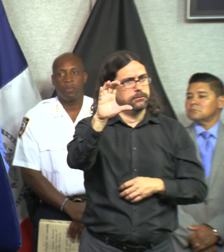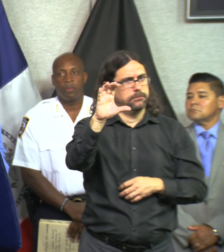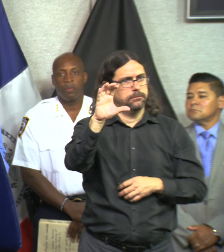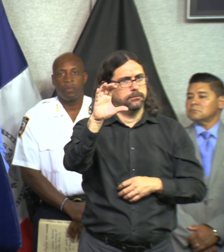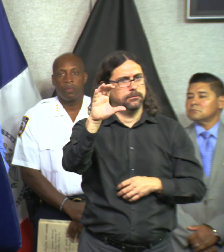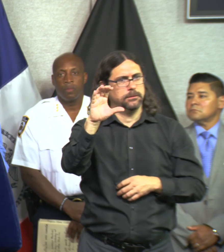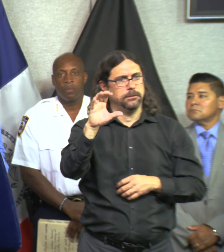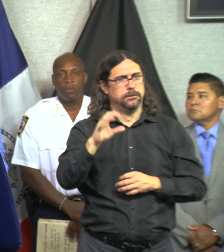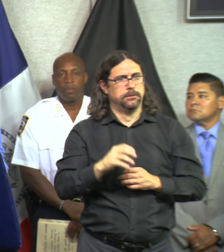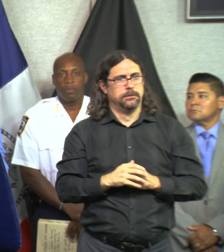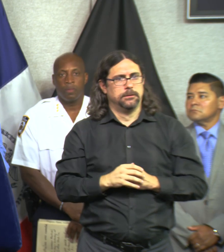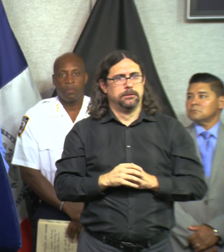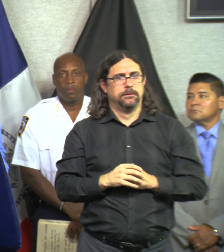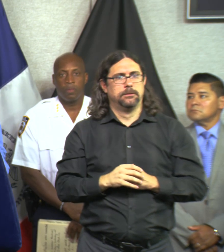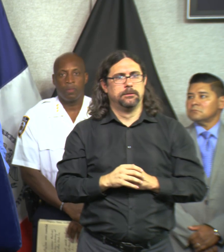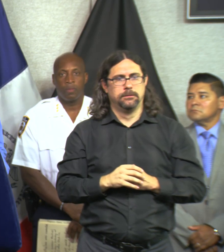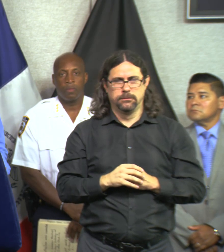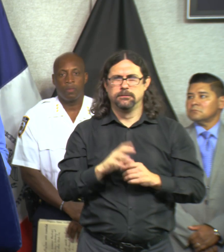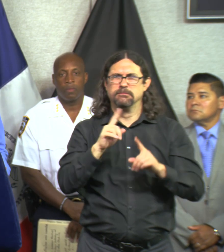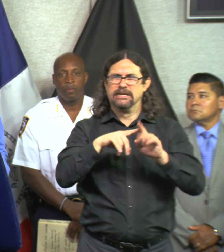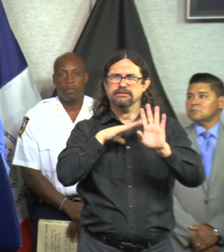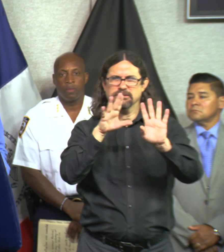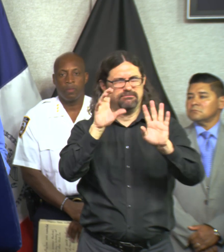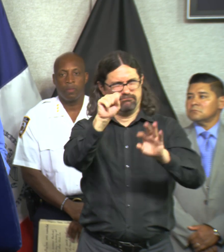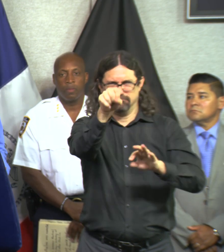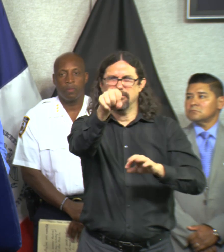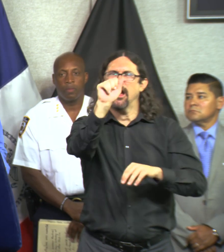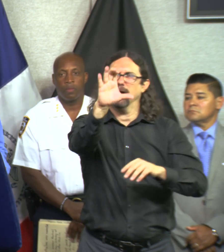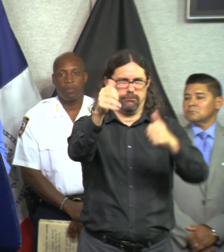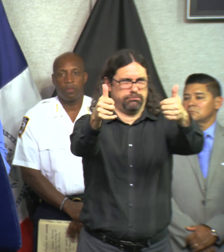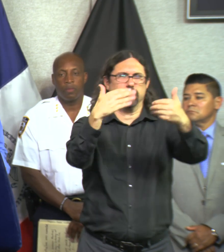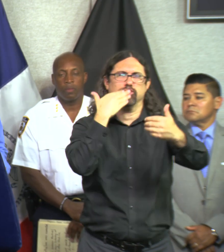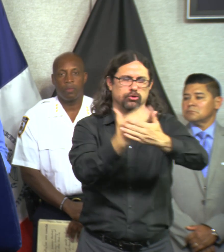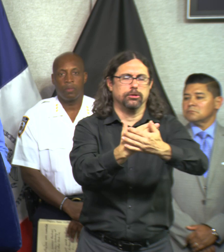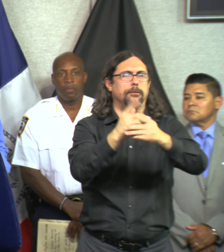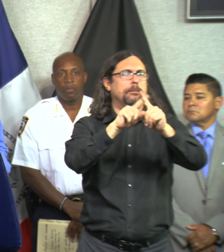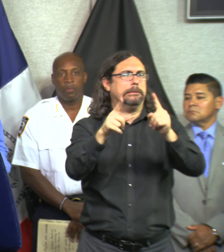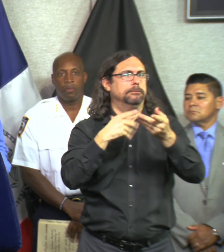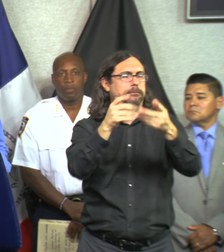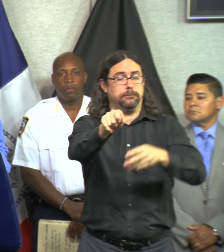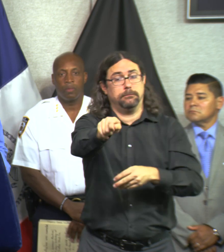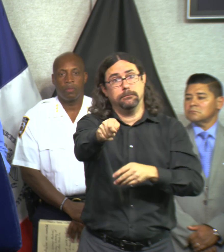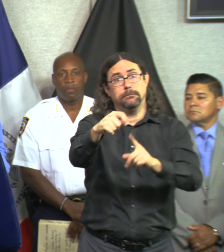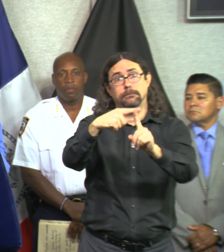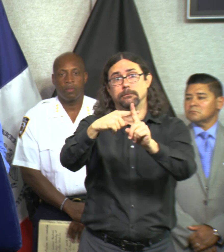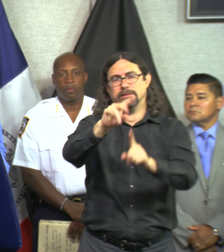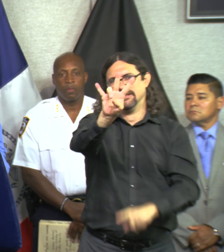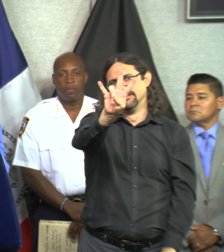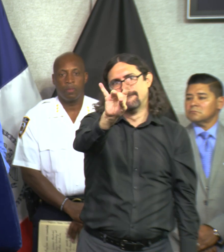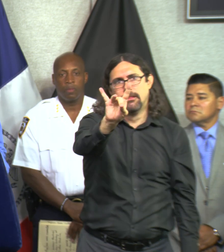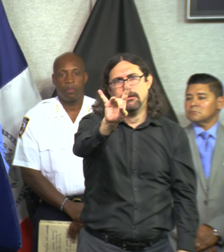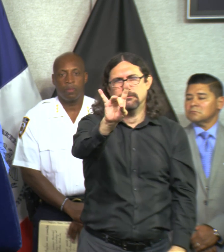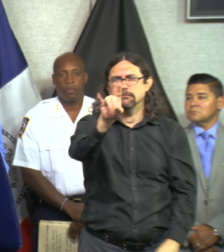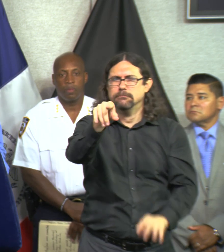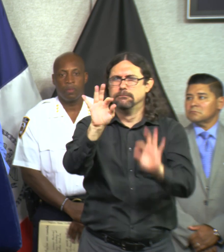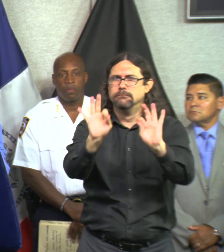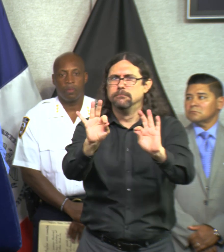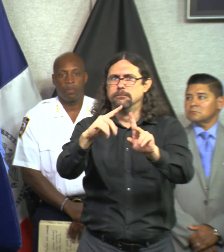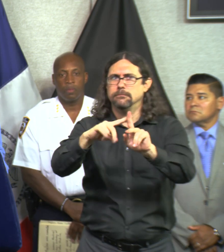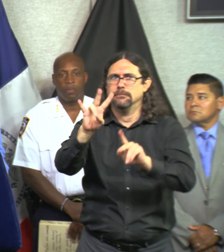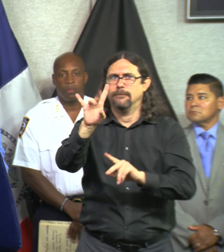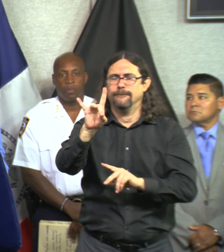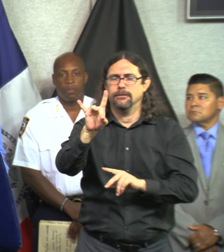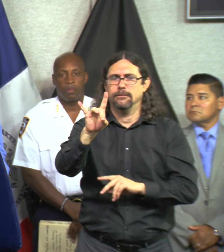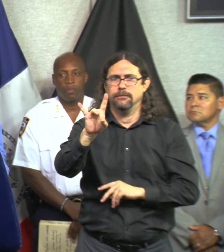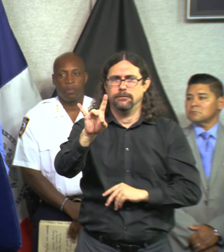be cooler, 7 to 8 degrees will keep you safe, will keep you cool enough, will keep you healthy. And again, we want to always be careful not to use